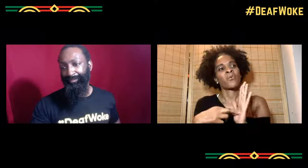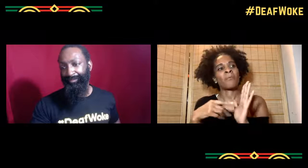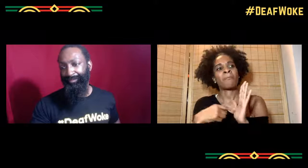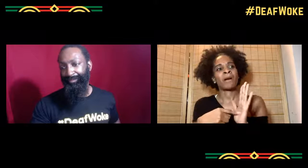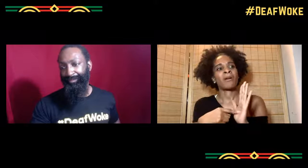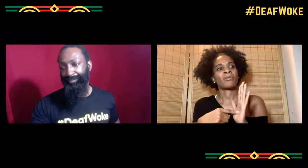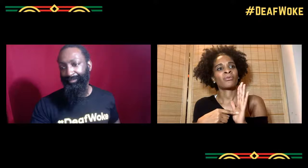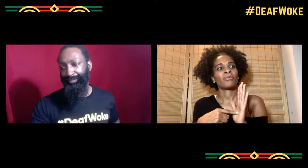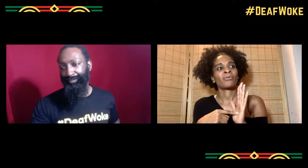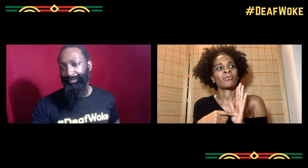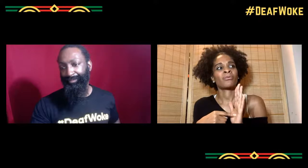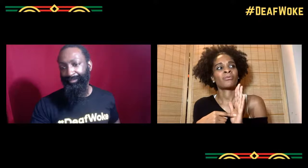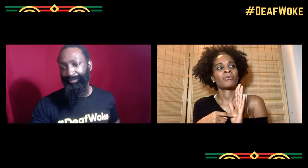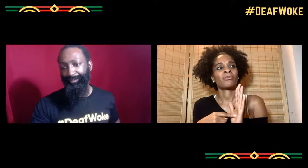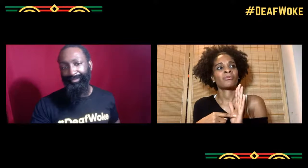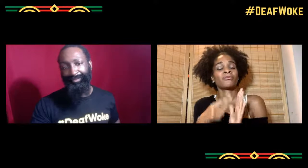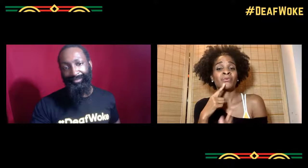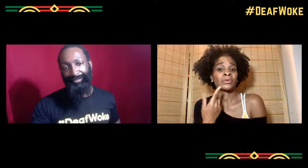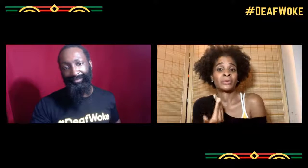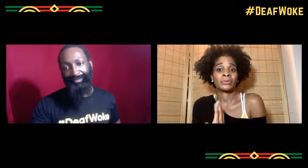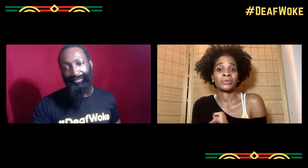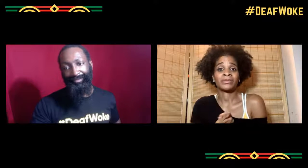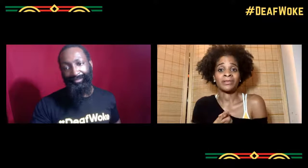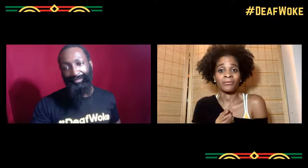from that relationship.